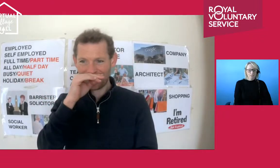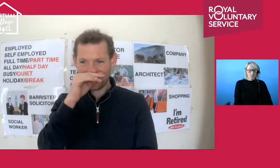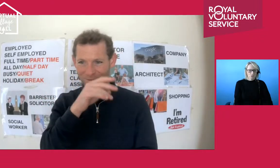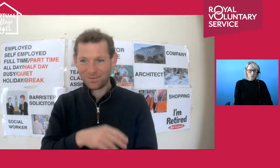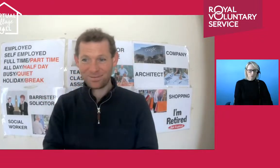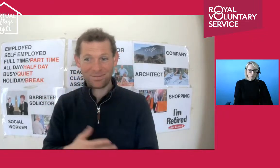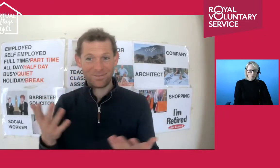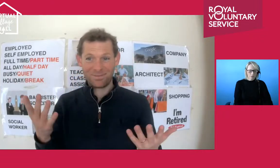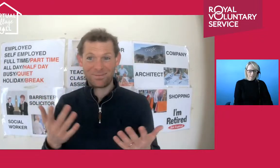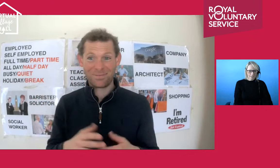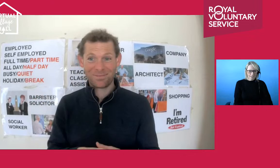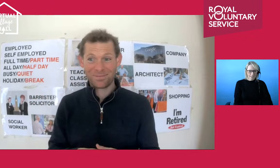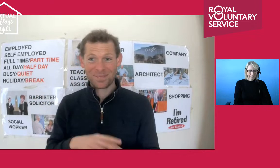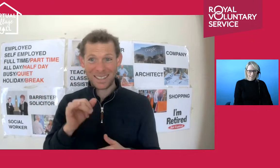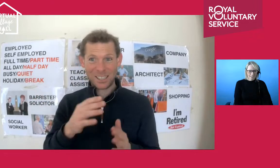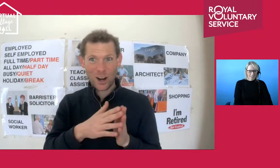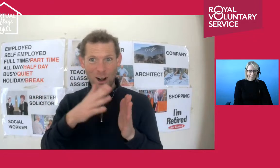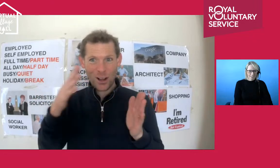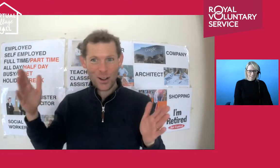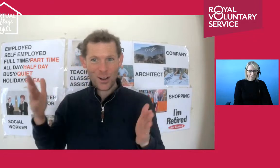I'm going to teach you a new topic.